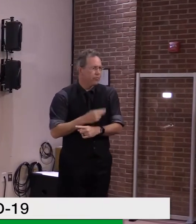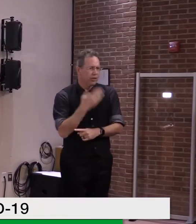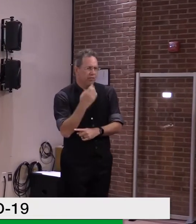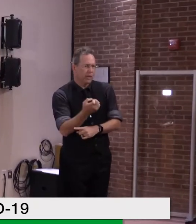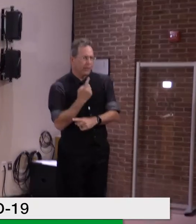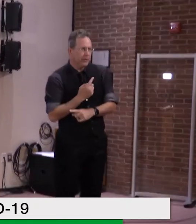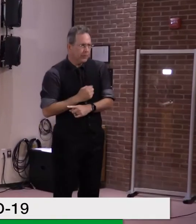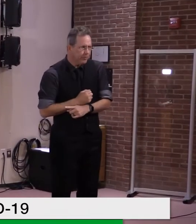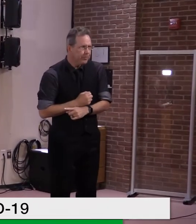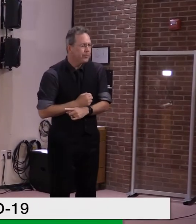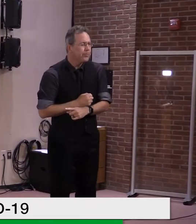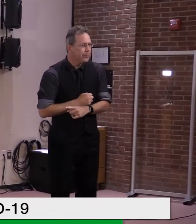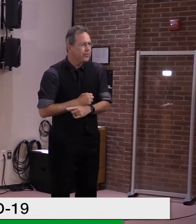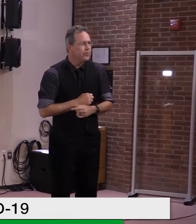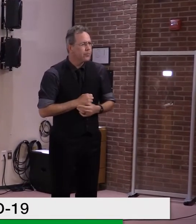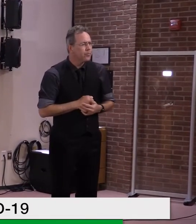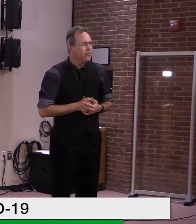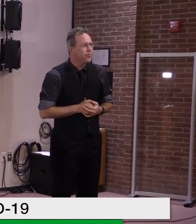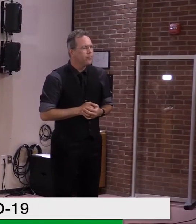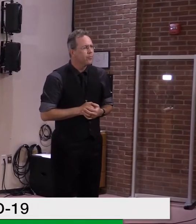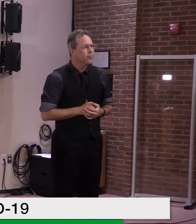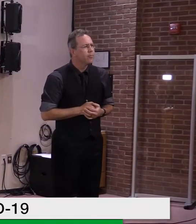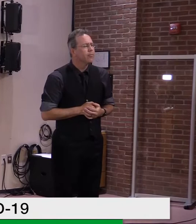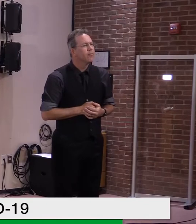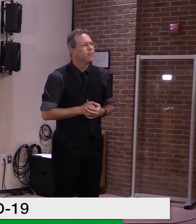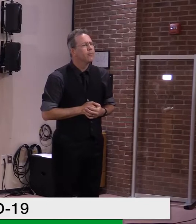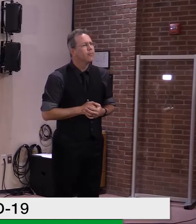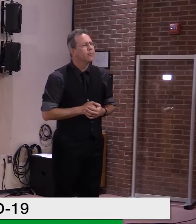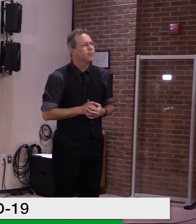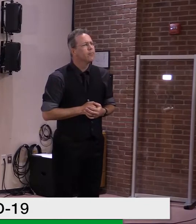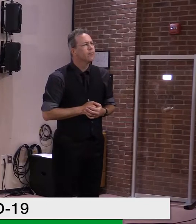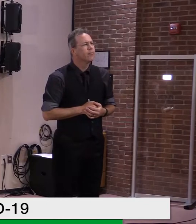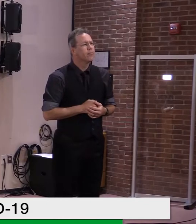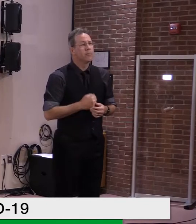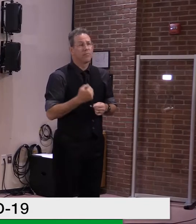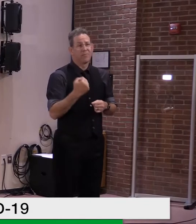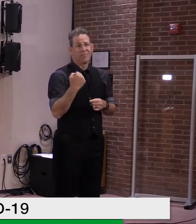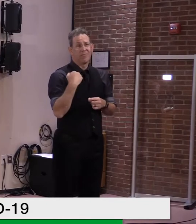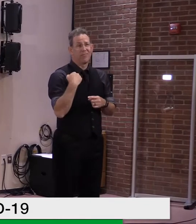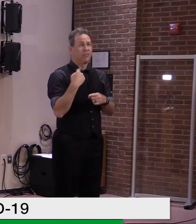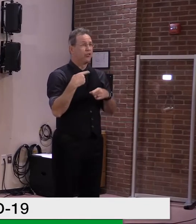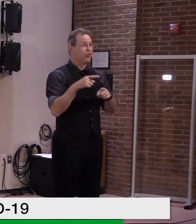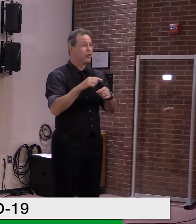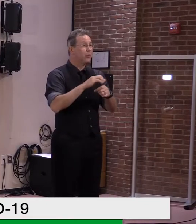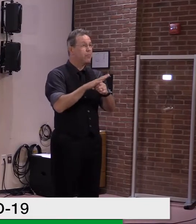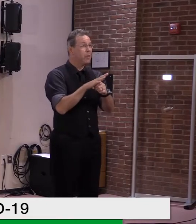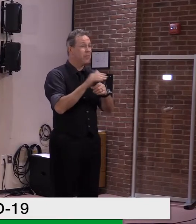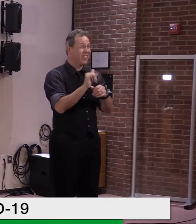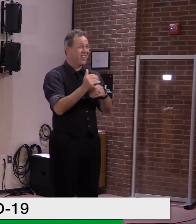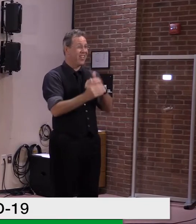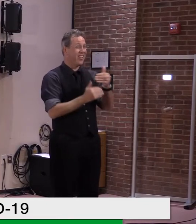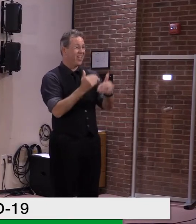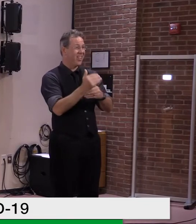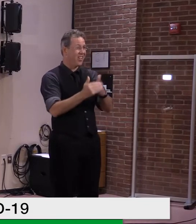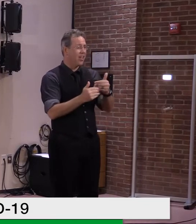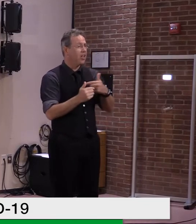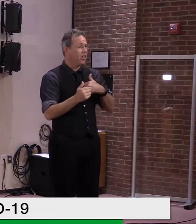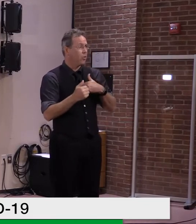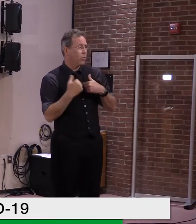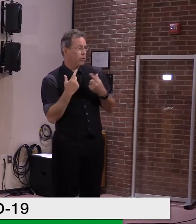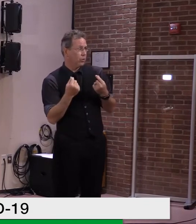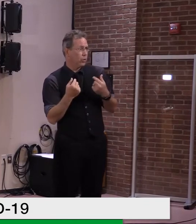We've looked, what we did during the pandemic was we took all restrictions off a